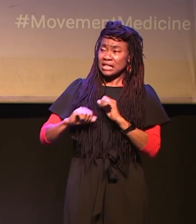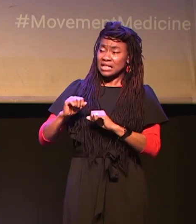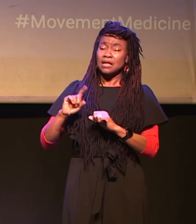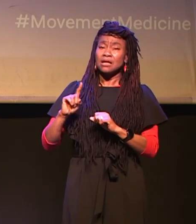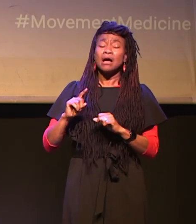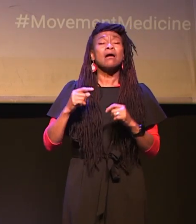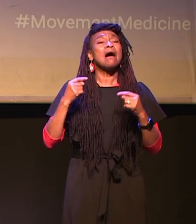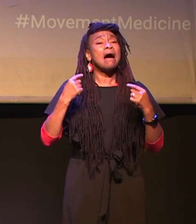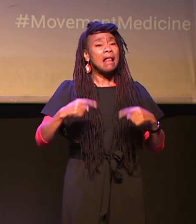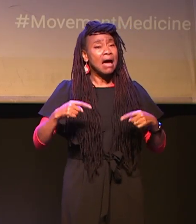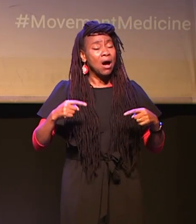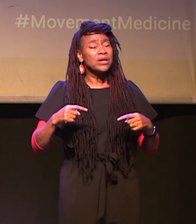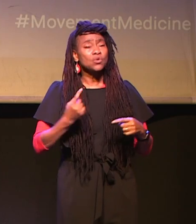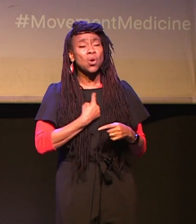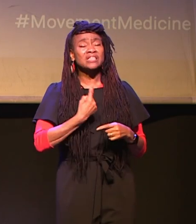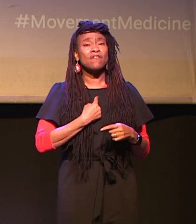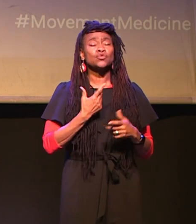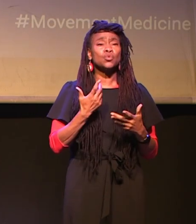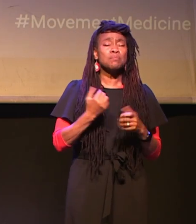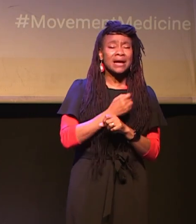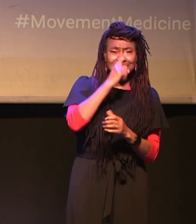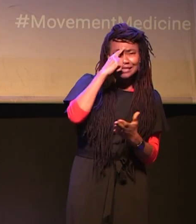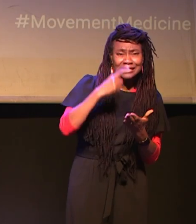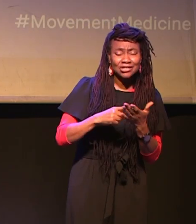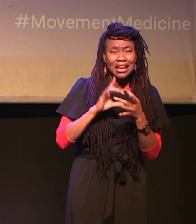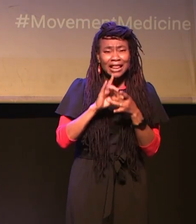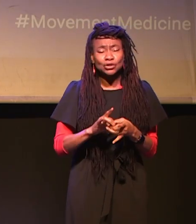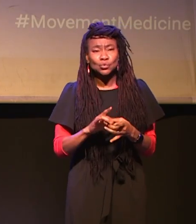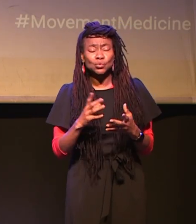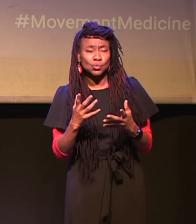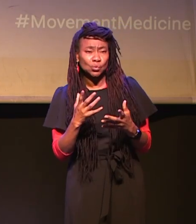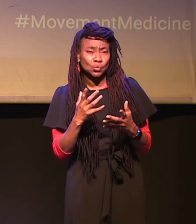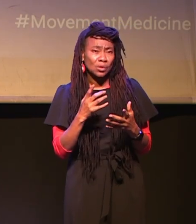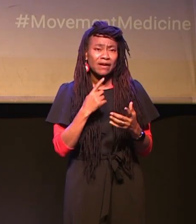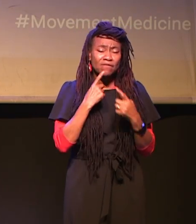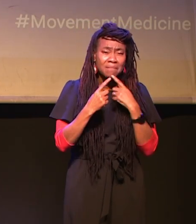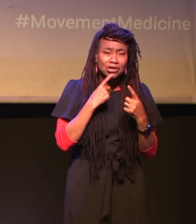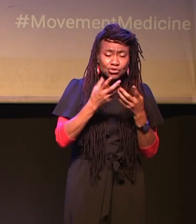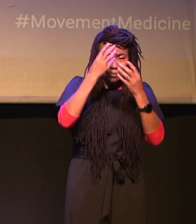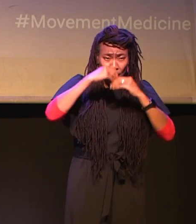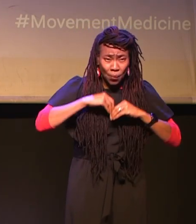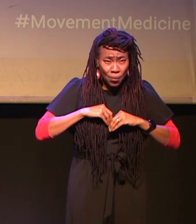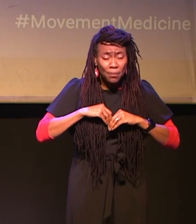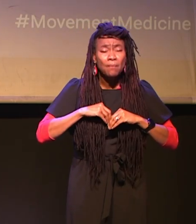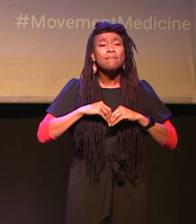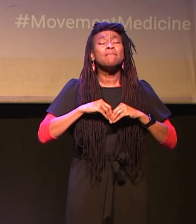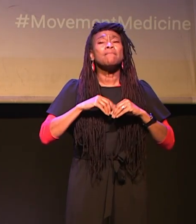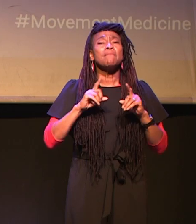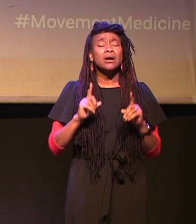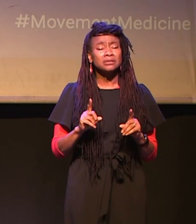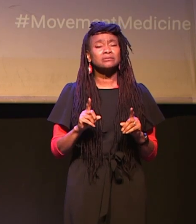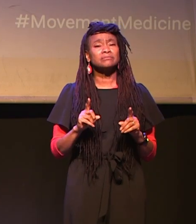and spaciousness, but also towards what we're longing for, towards our liberation. And just as